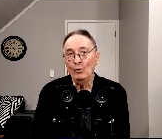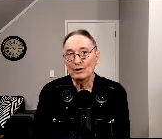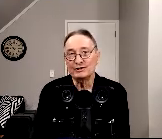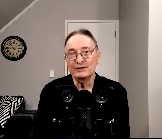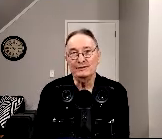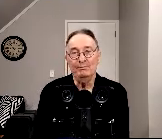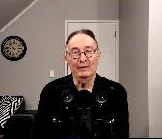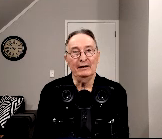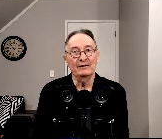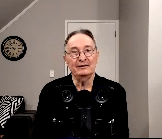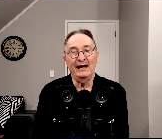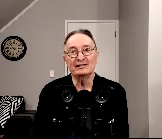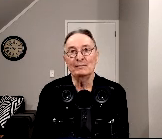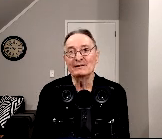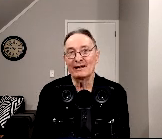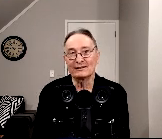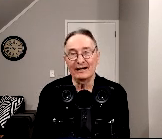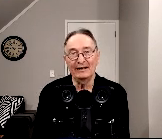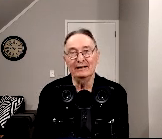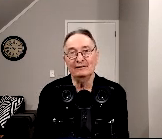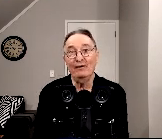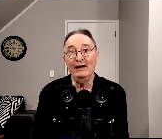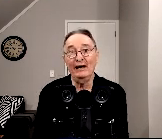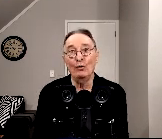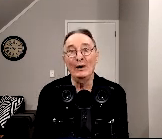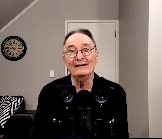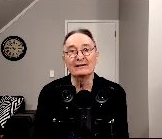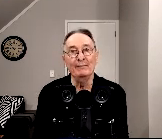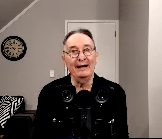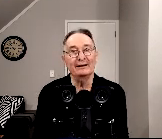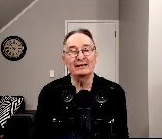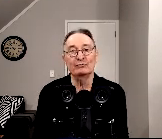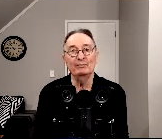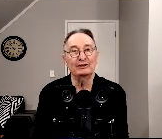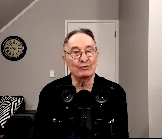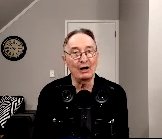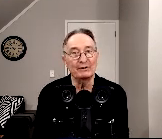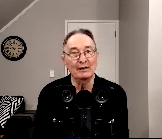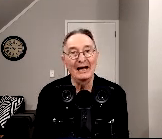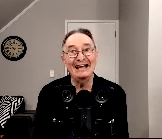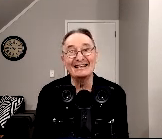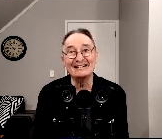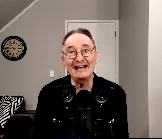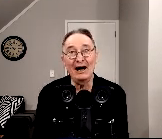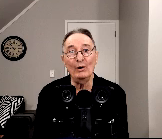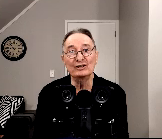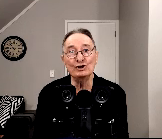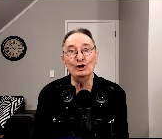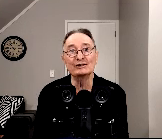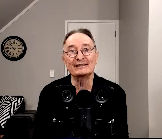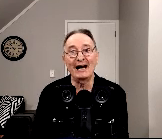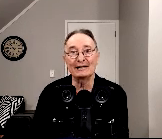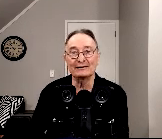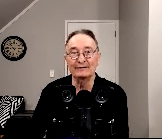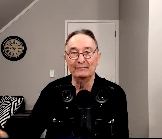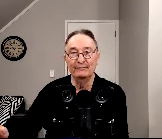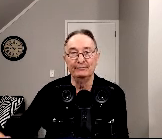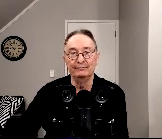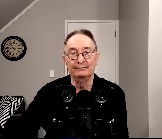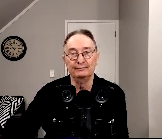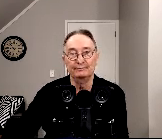Now, I watched this announcement the other day to find out when the mandates would be dropped, and this is how Ardern